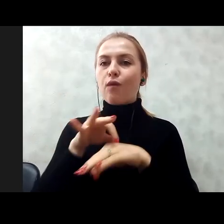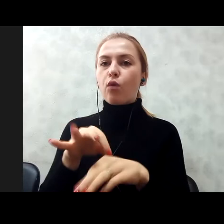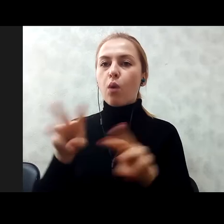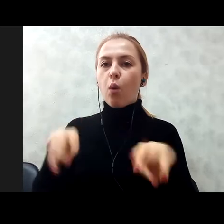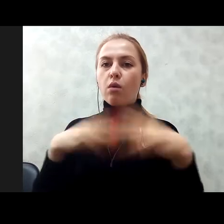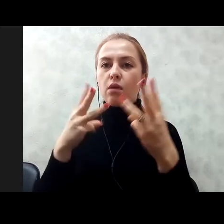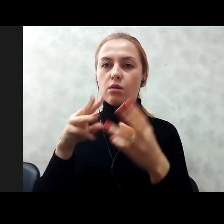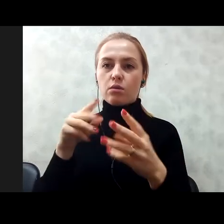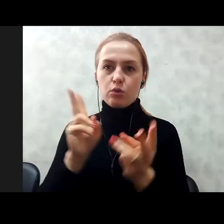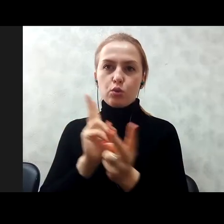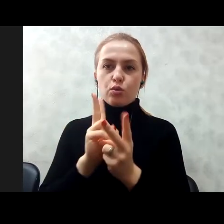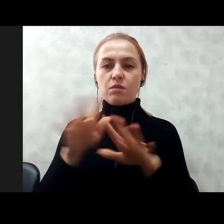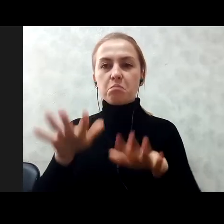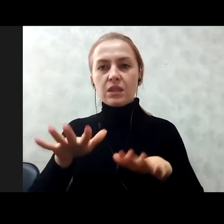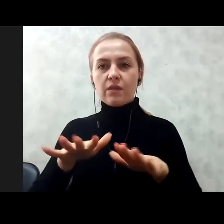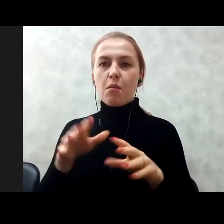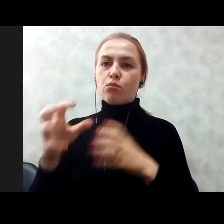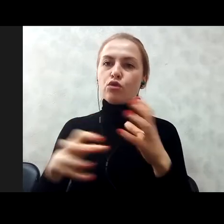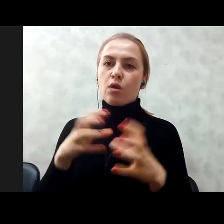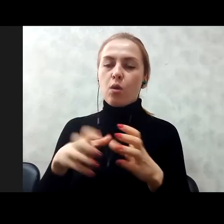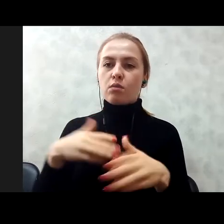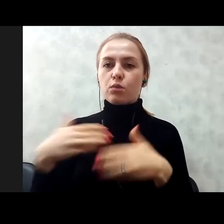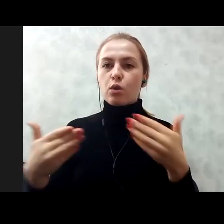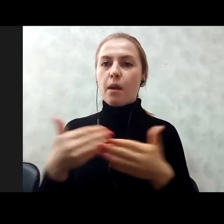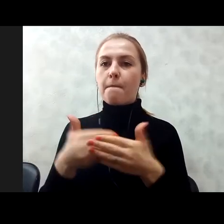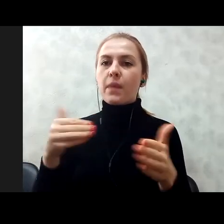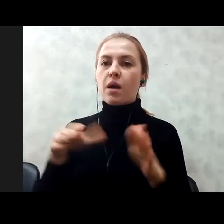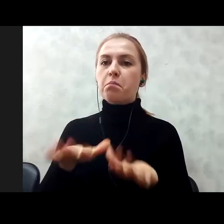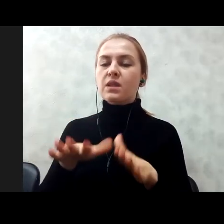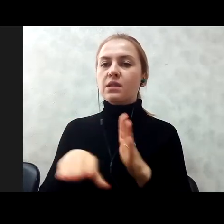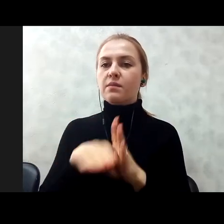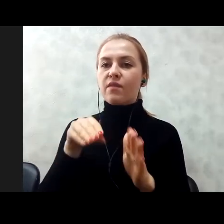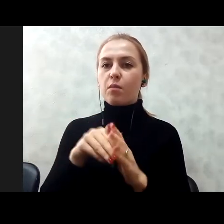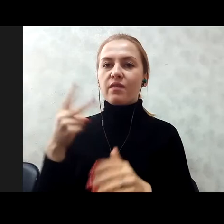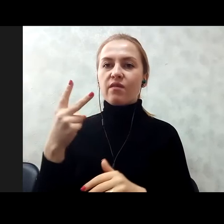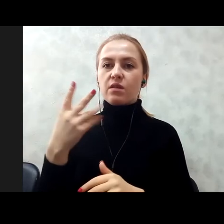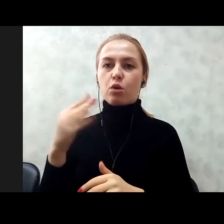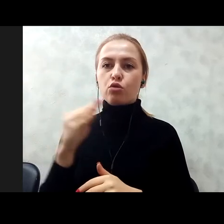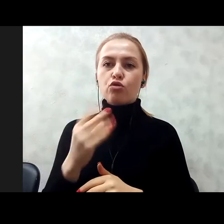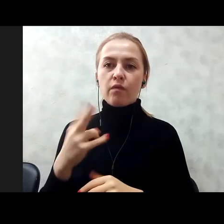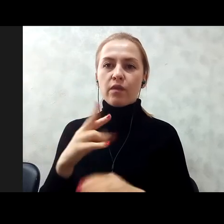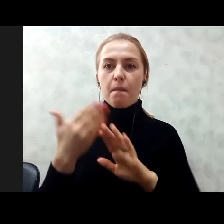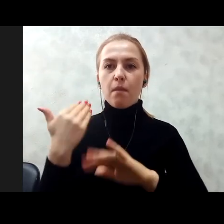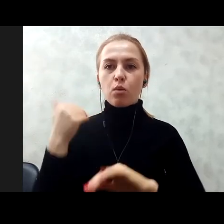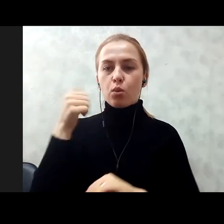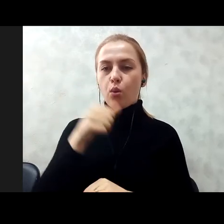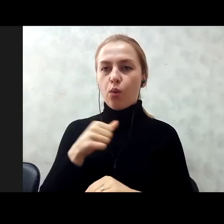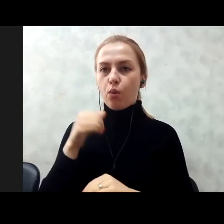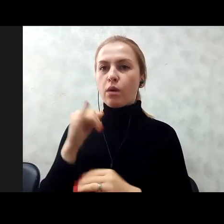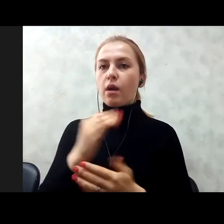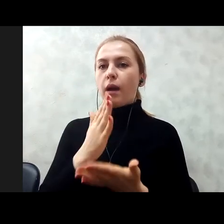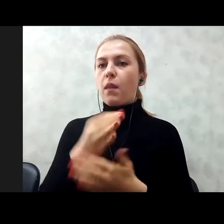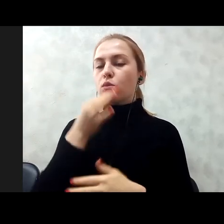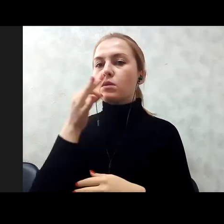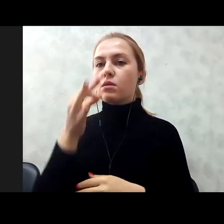the local elections organised on 25 October last year. I have to say that for us, this was a very